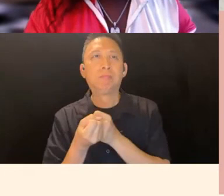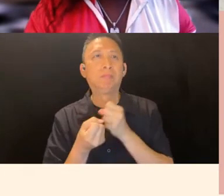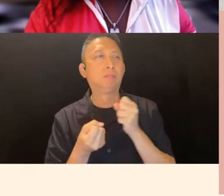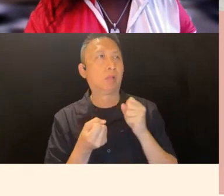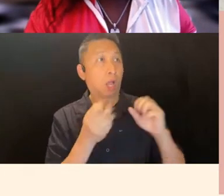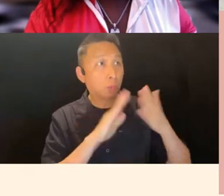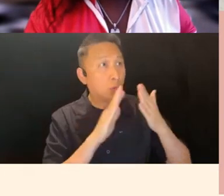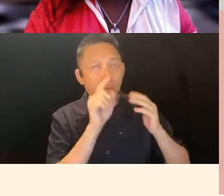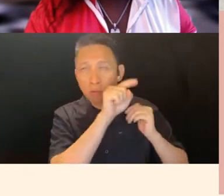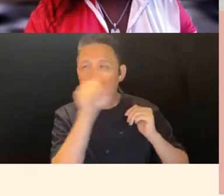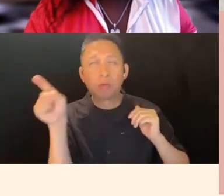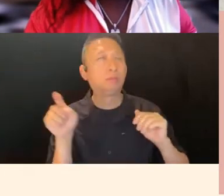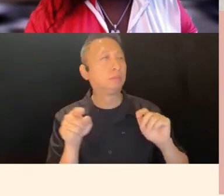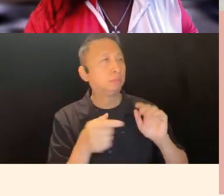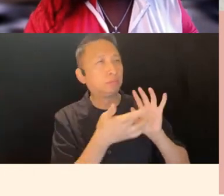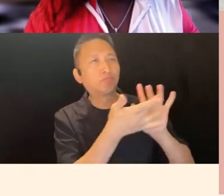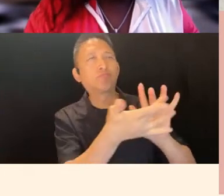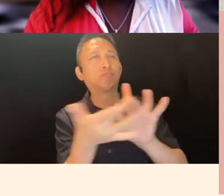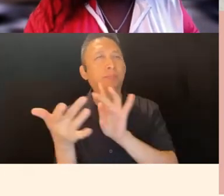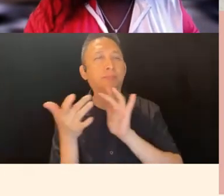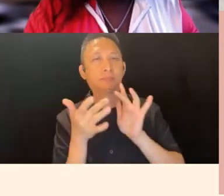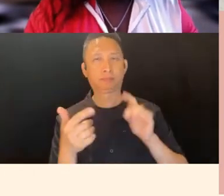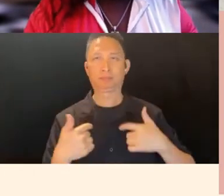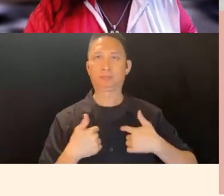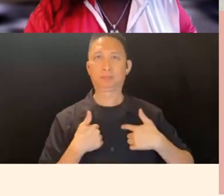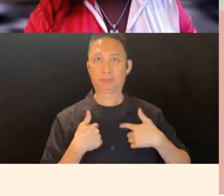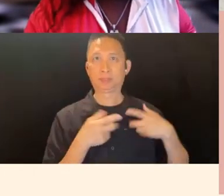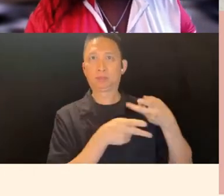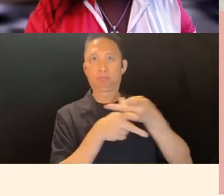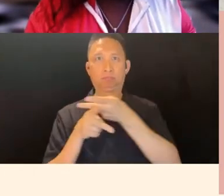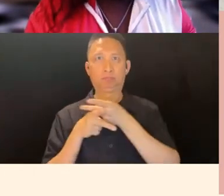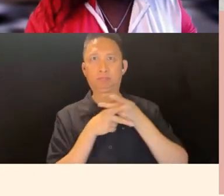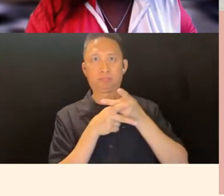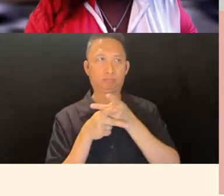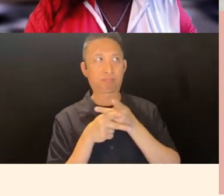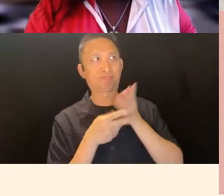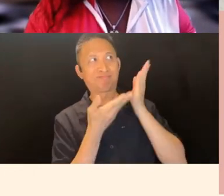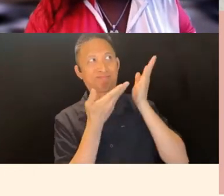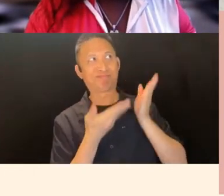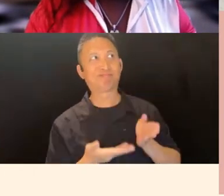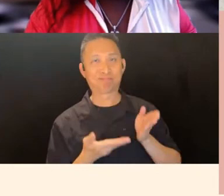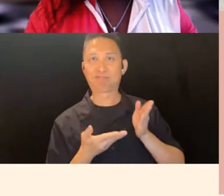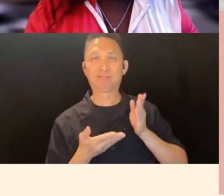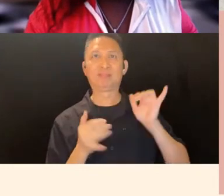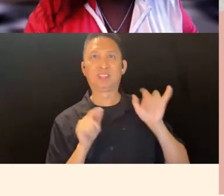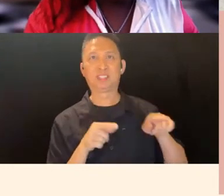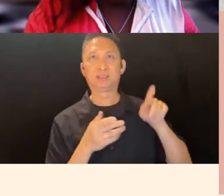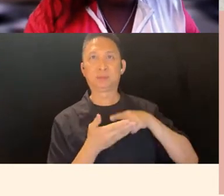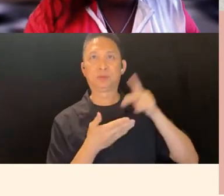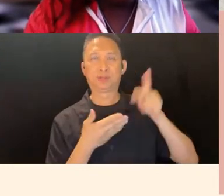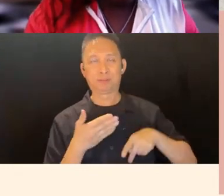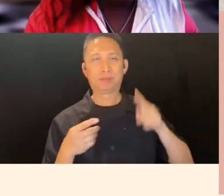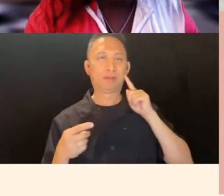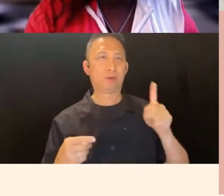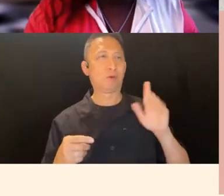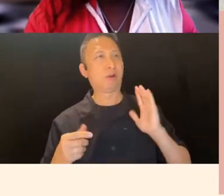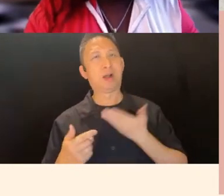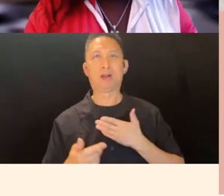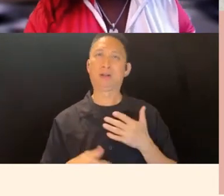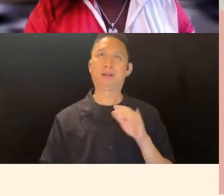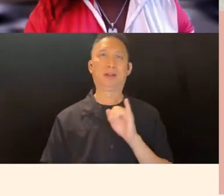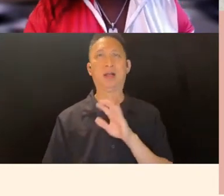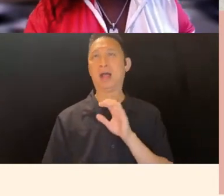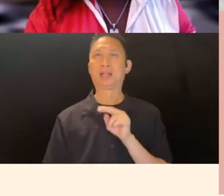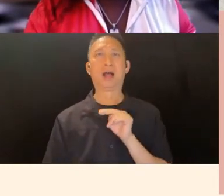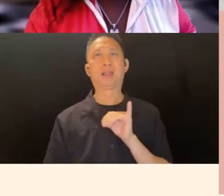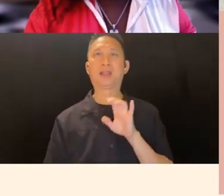I am the overseer. I'm the Baltimore overseer of the iconic House of Ebony in the mainstream,